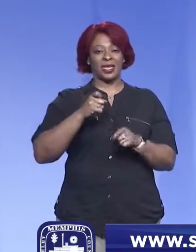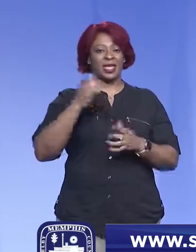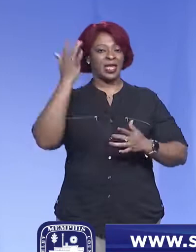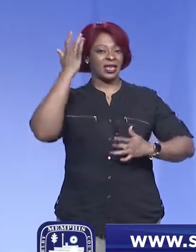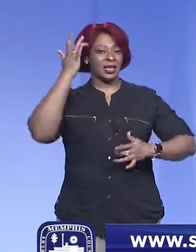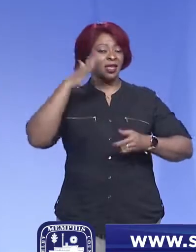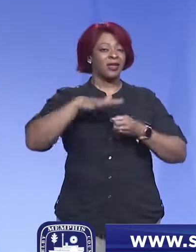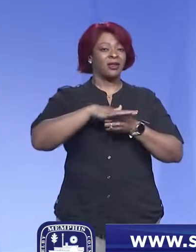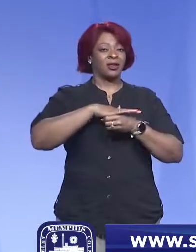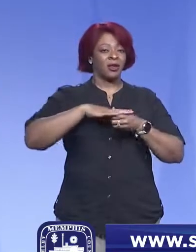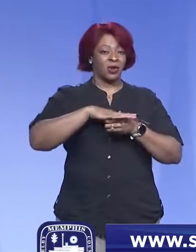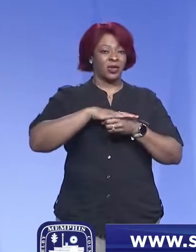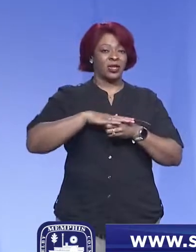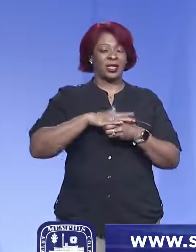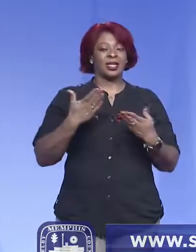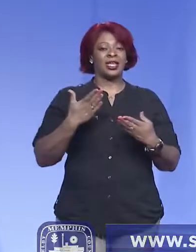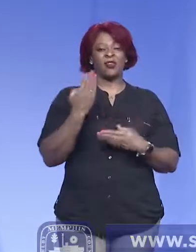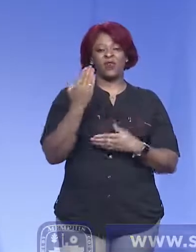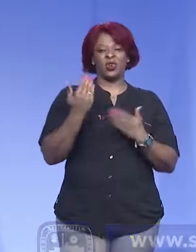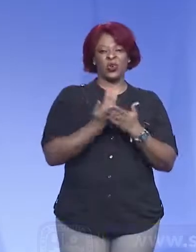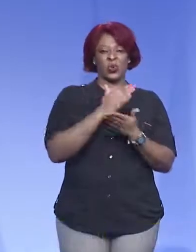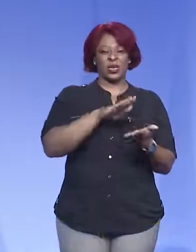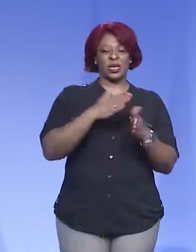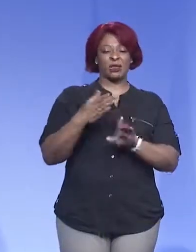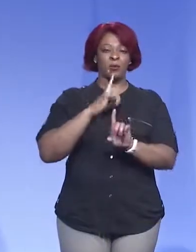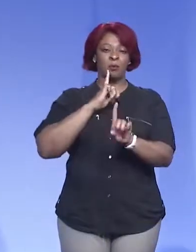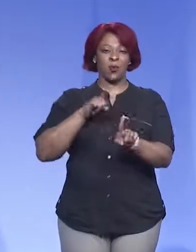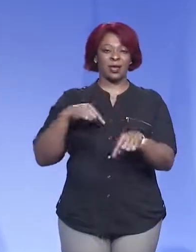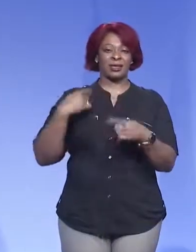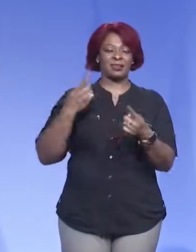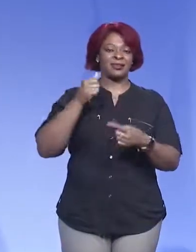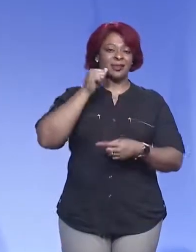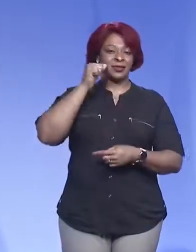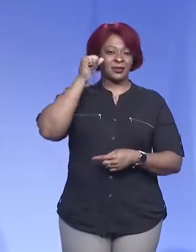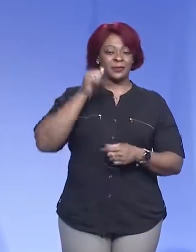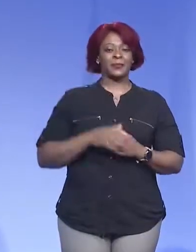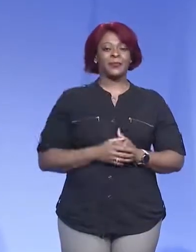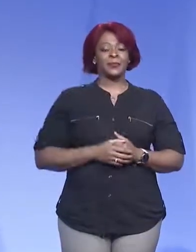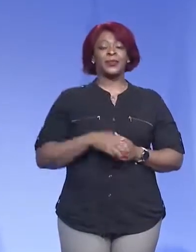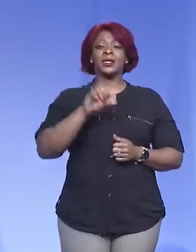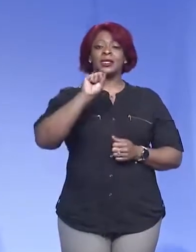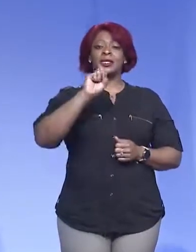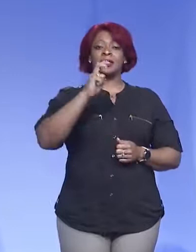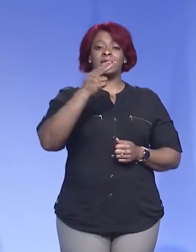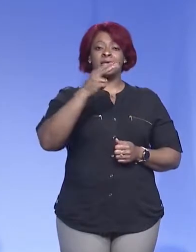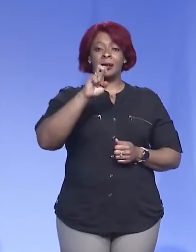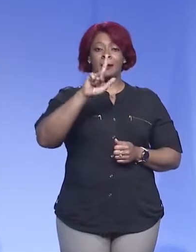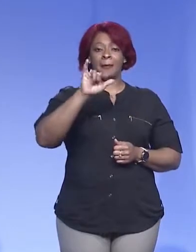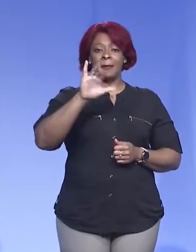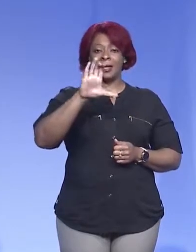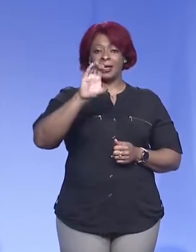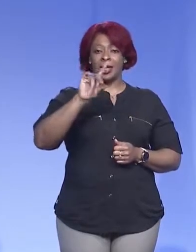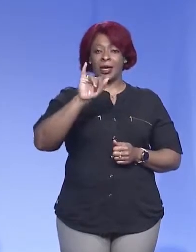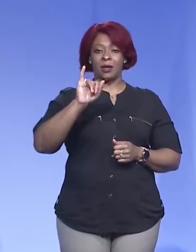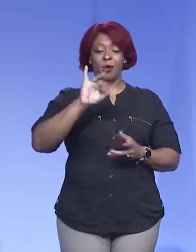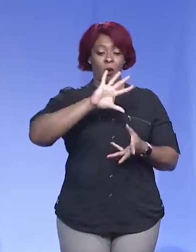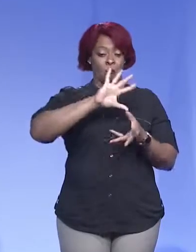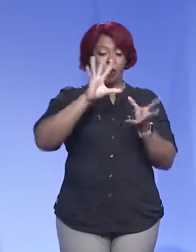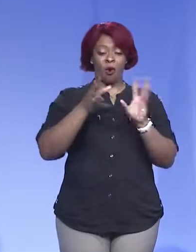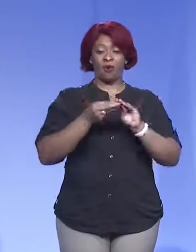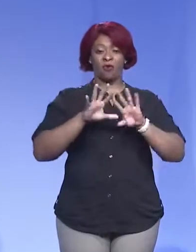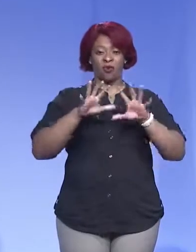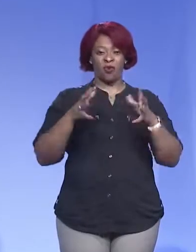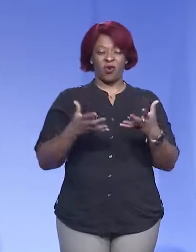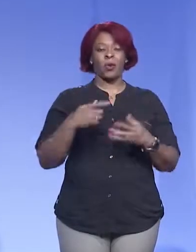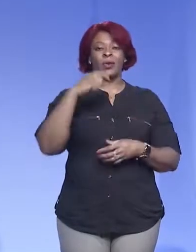represents 14 new deaths yesterday reported. For Shelby County overall, throughout the epidemic, we have tested